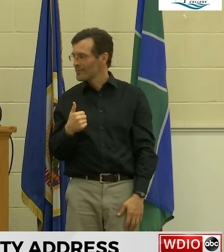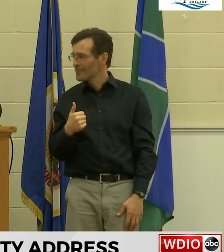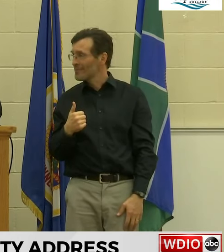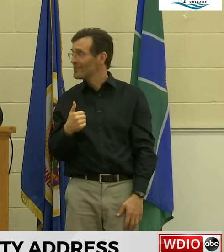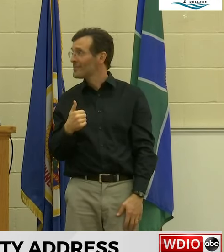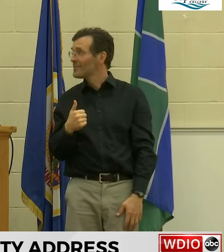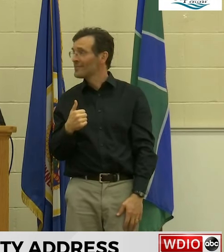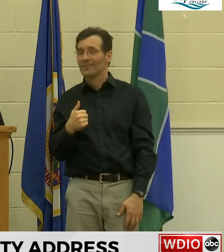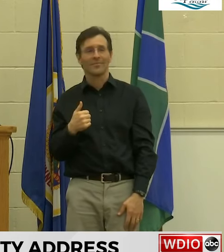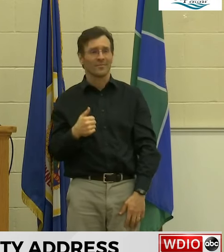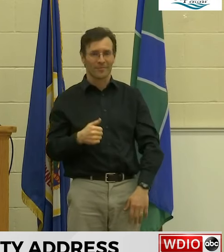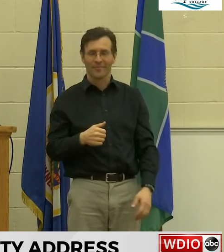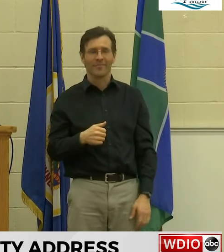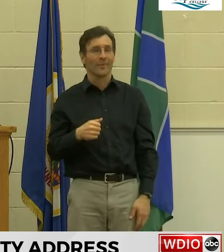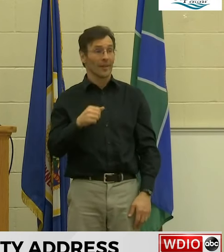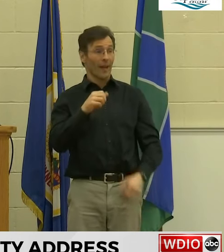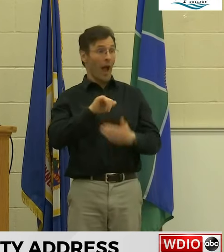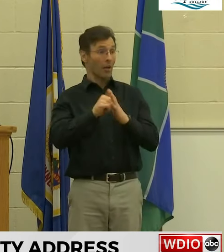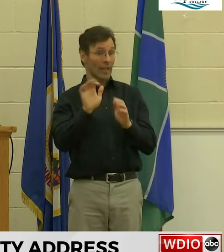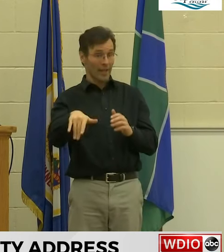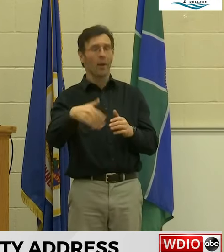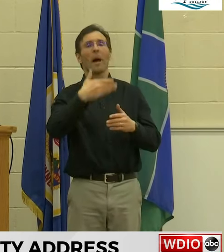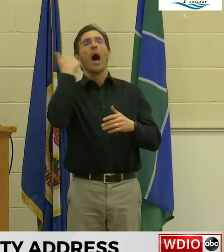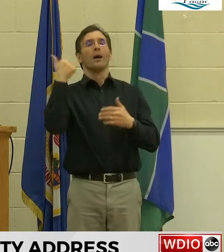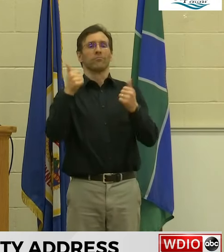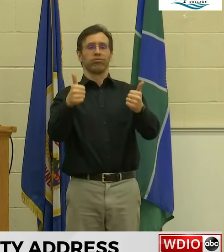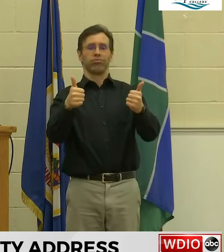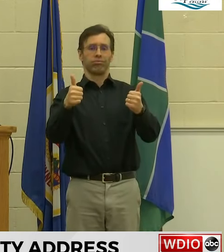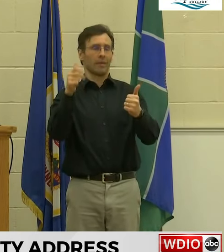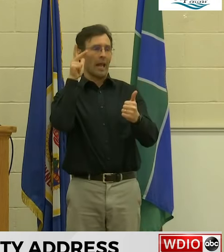I'm sorry. How's this?